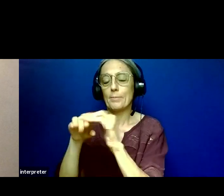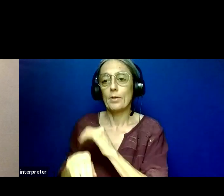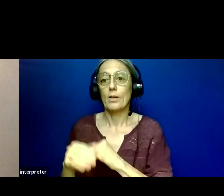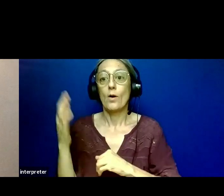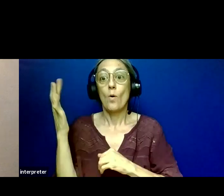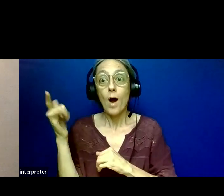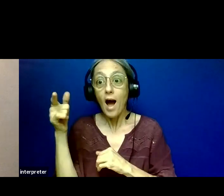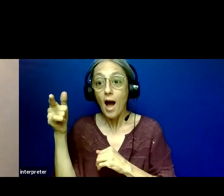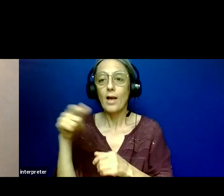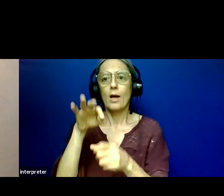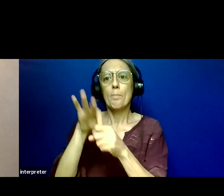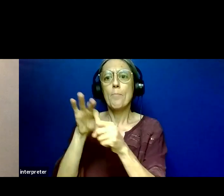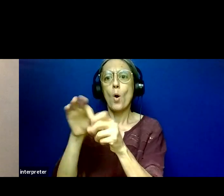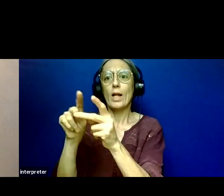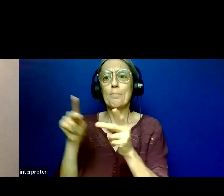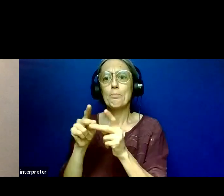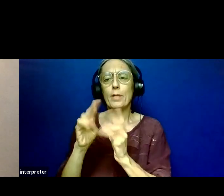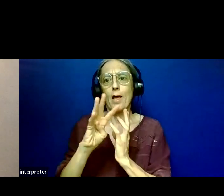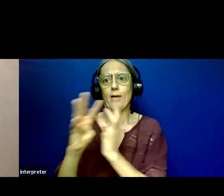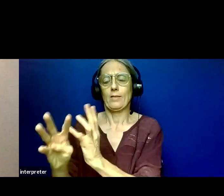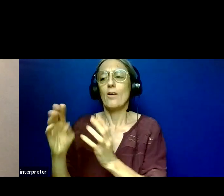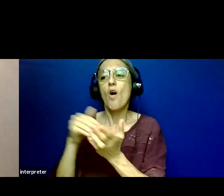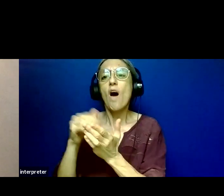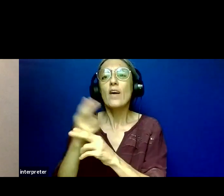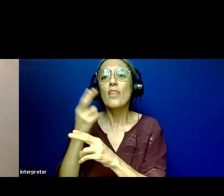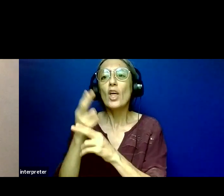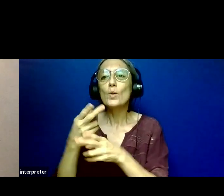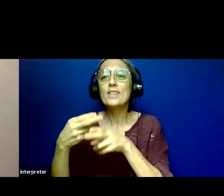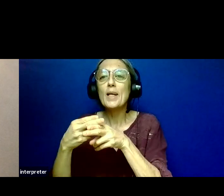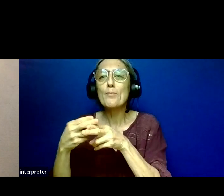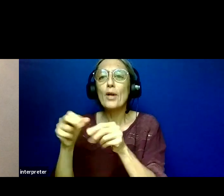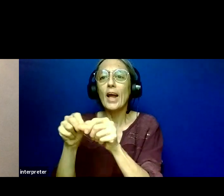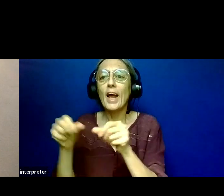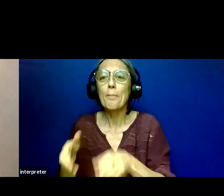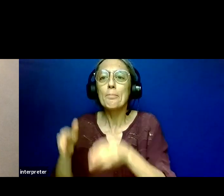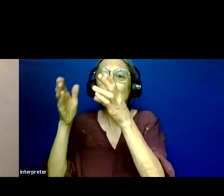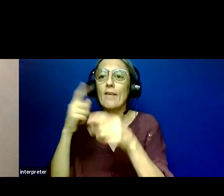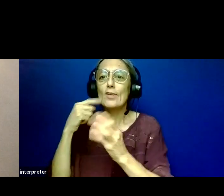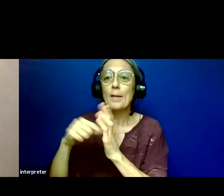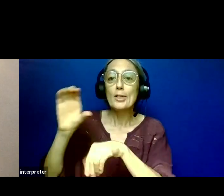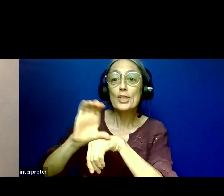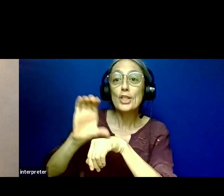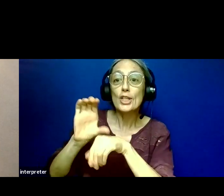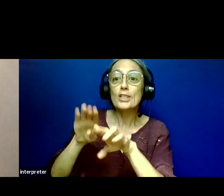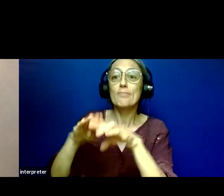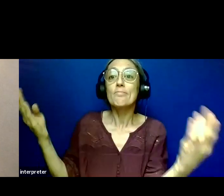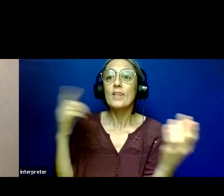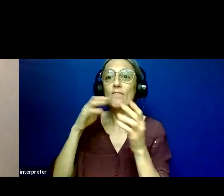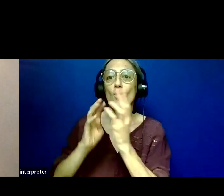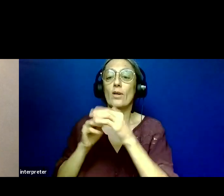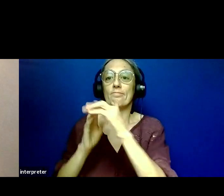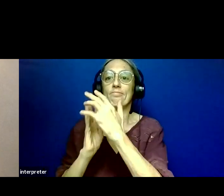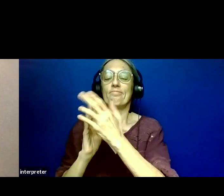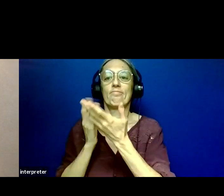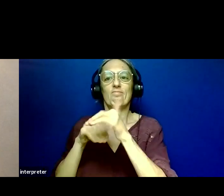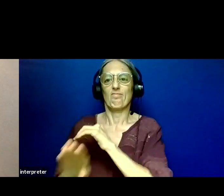places are often held in temporary places like churches, and a lot of times the older buildings aren't accessible. So those have